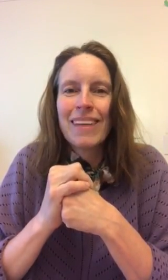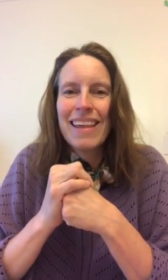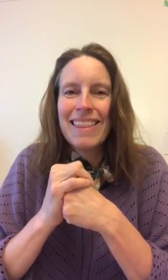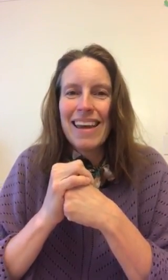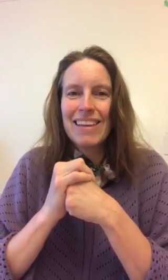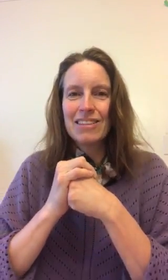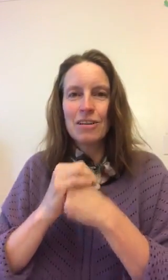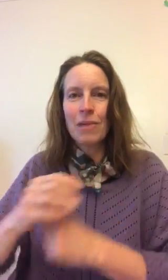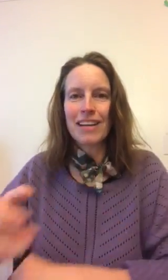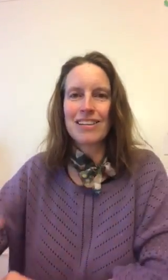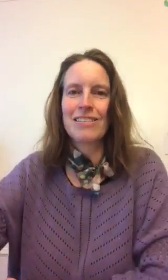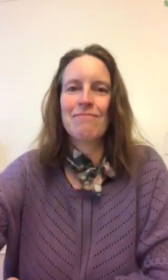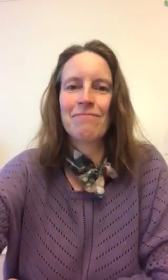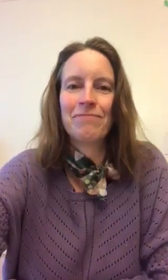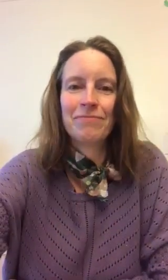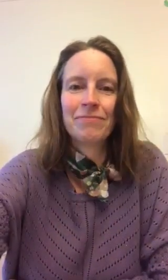Thank you so much. you much. You